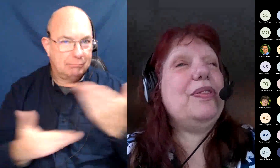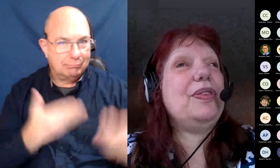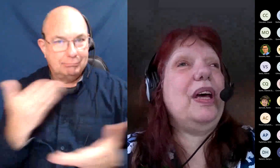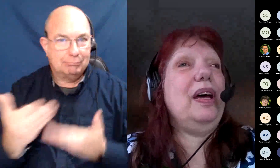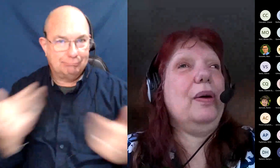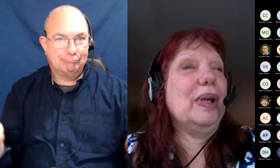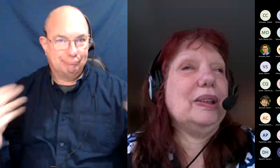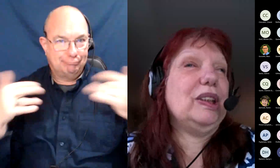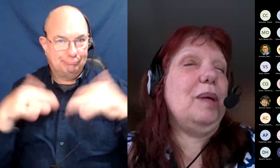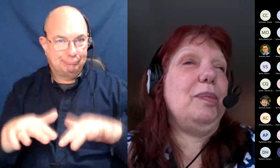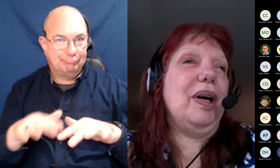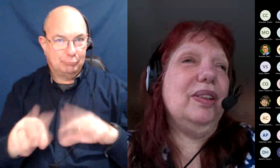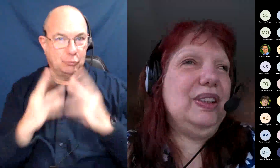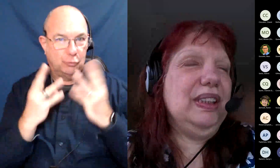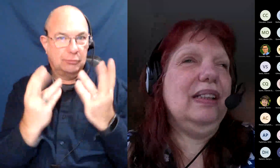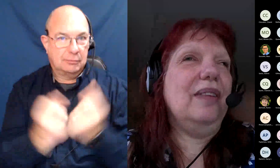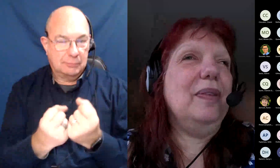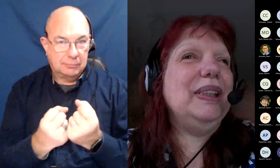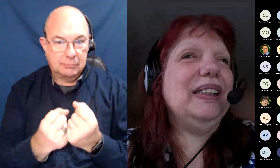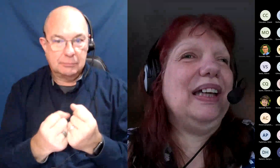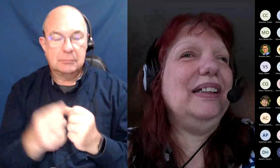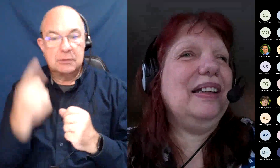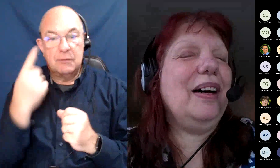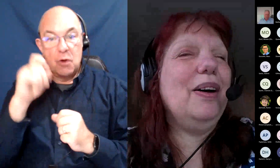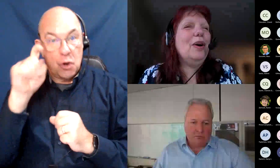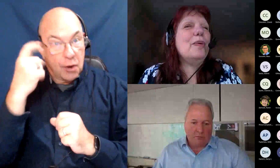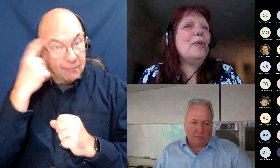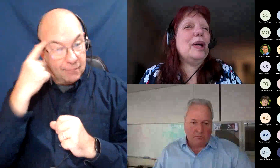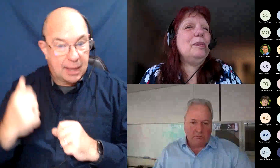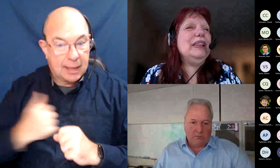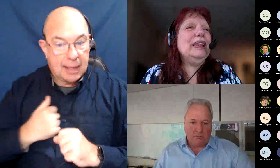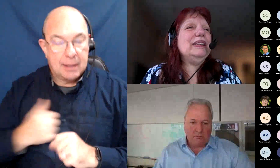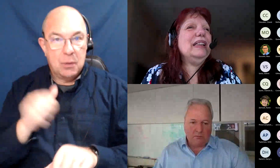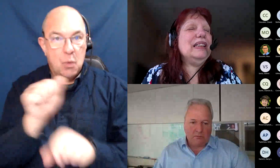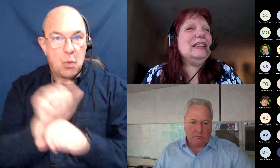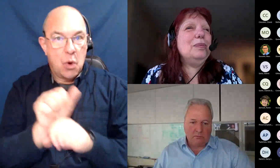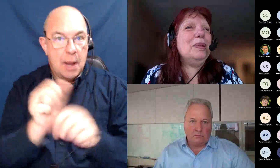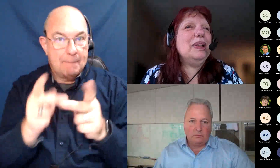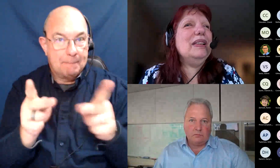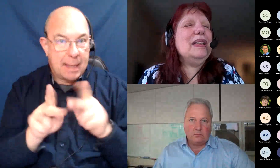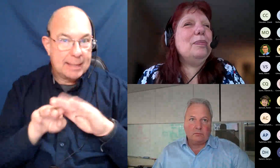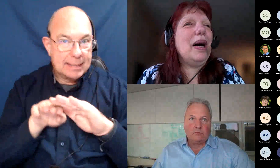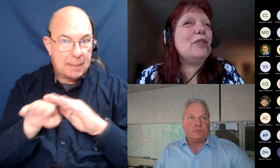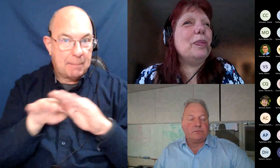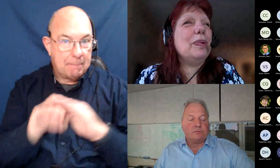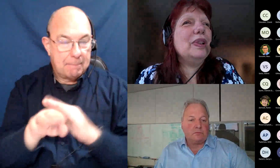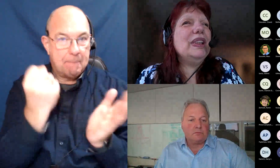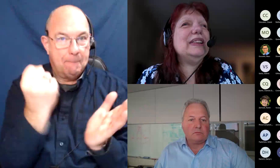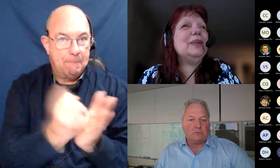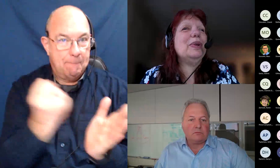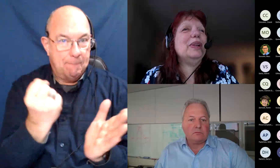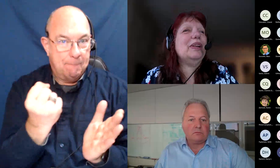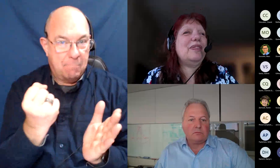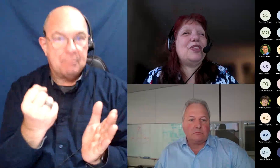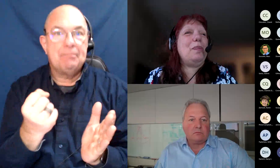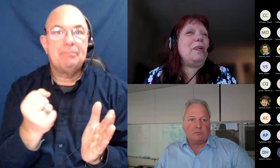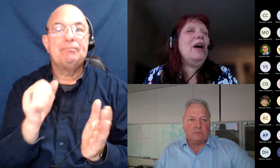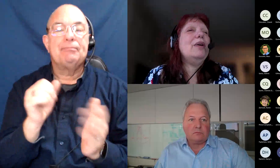to this workshop on the Government of Canada Workplace Accessibility Passport. It's